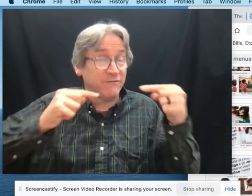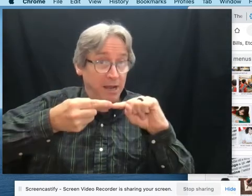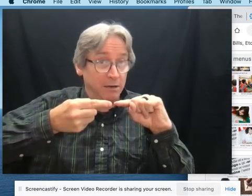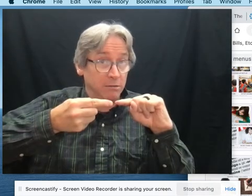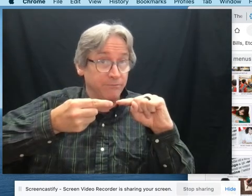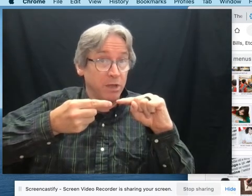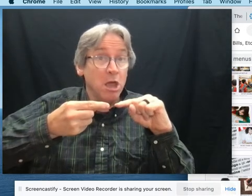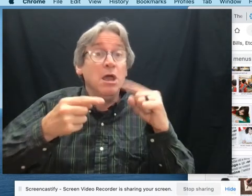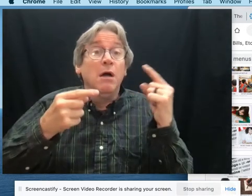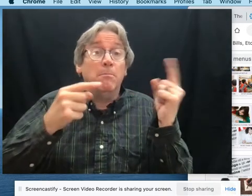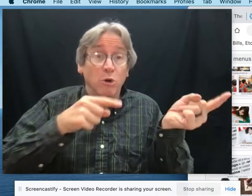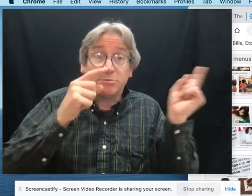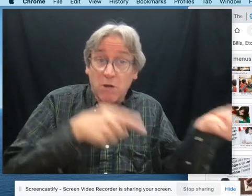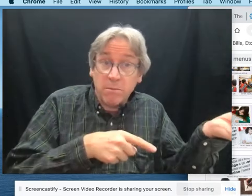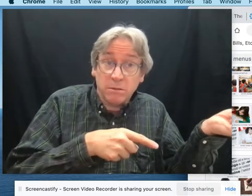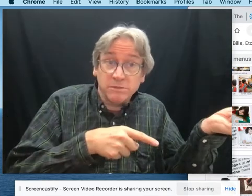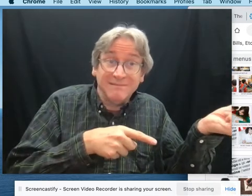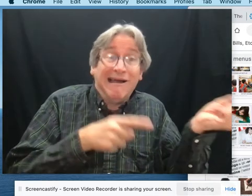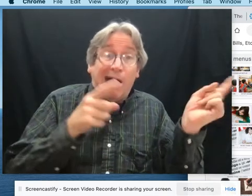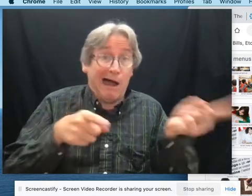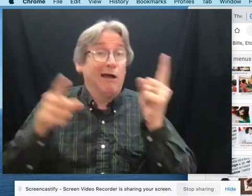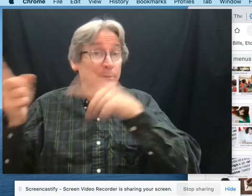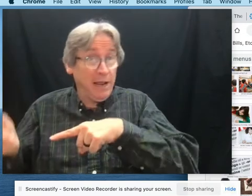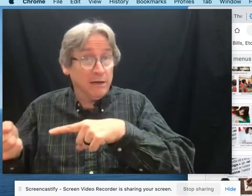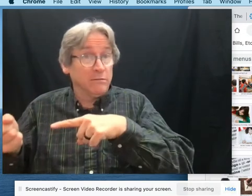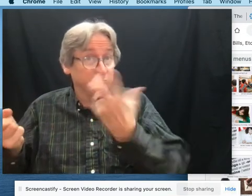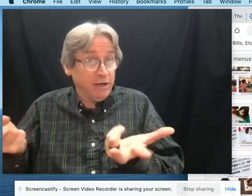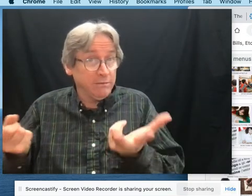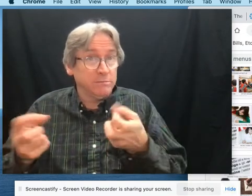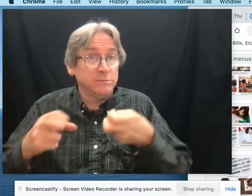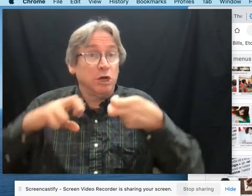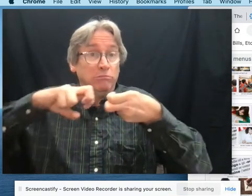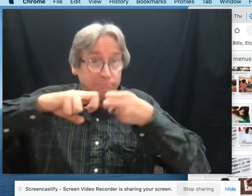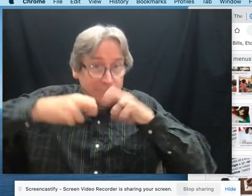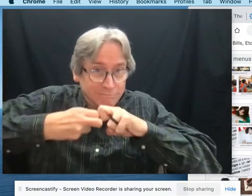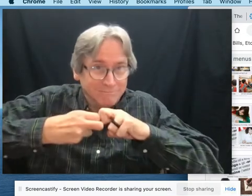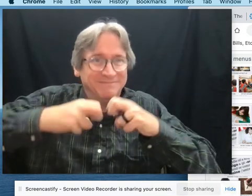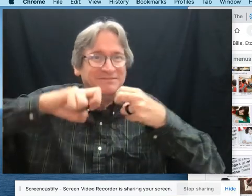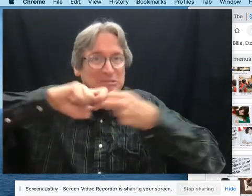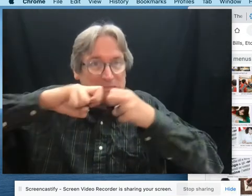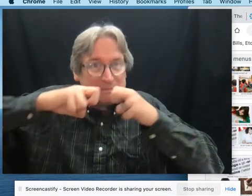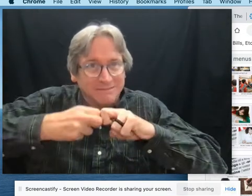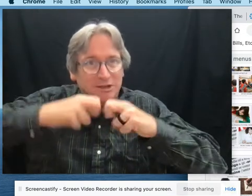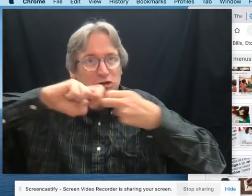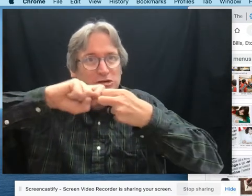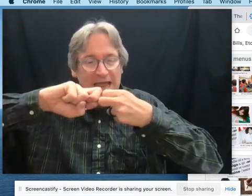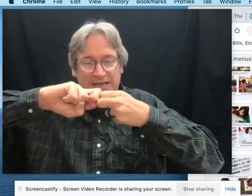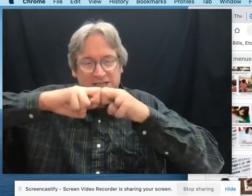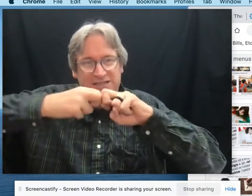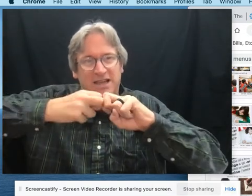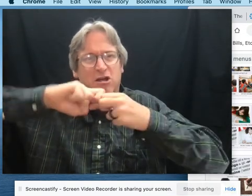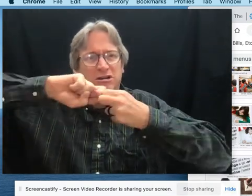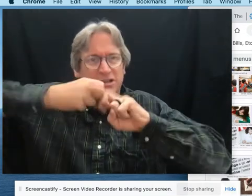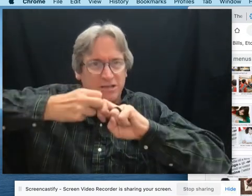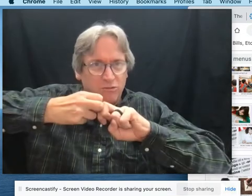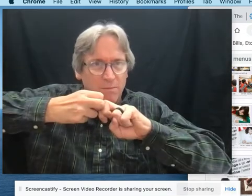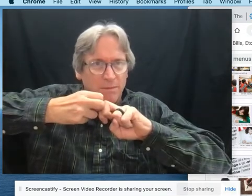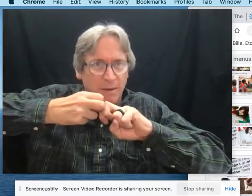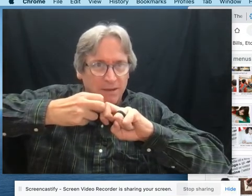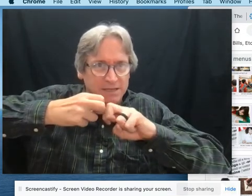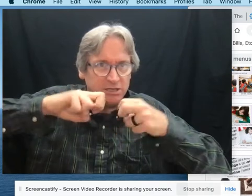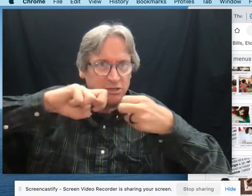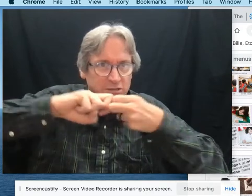design for pain most problems are a pain right so you're and it's kind of hard to